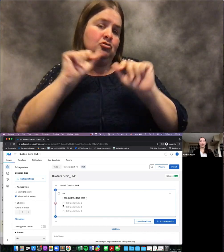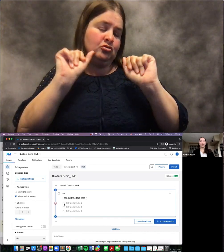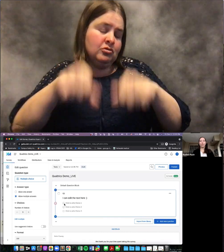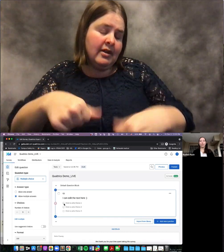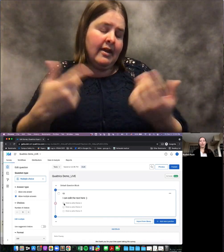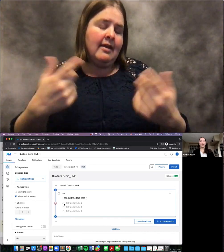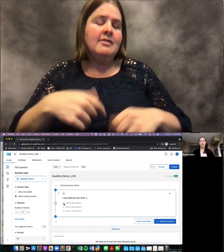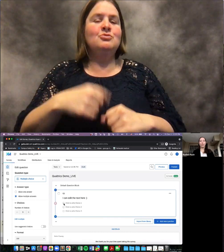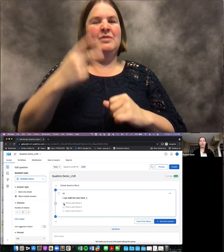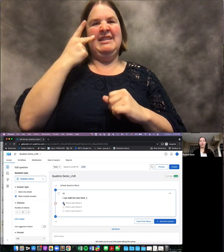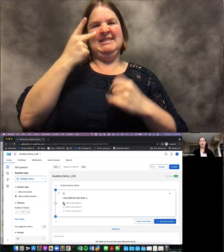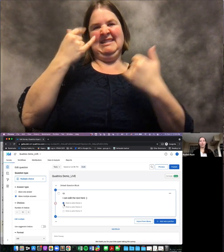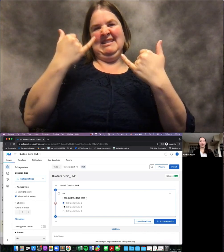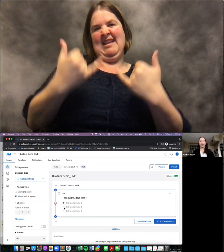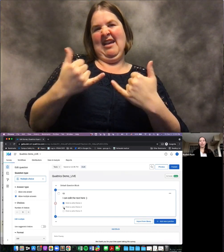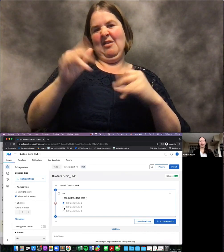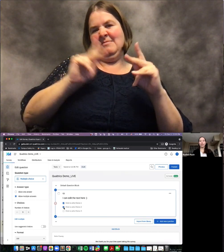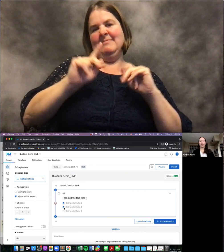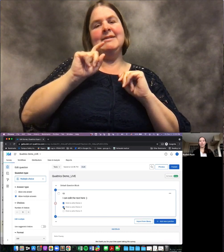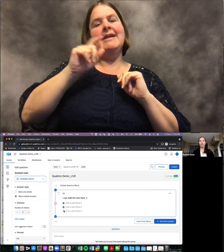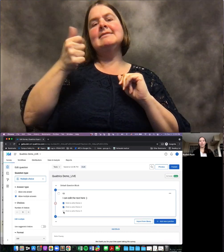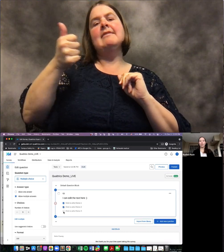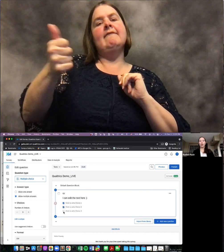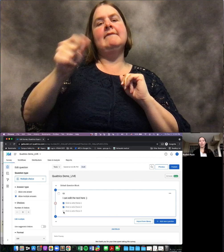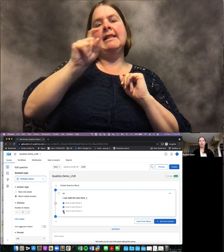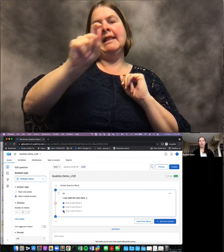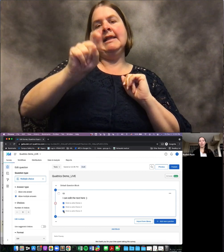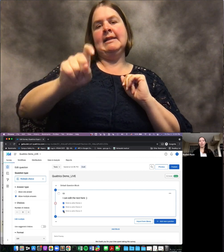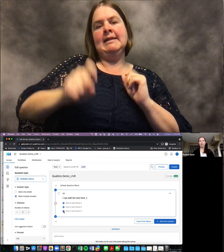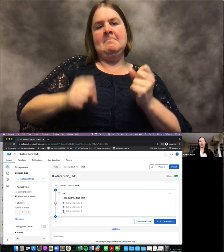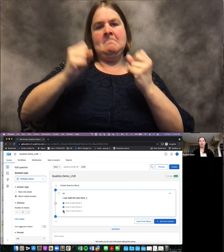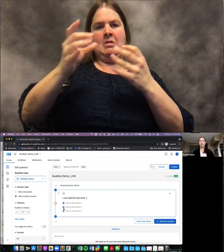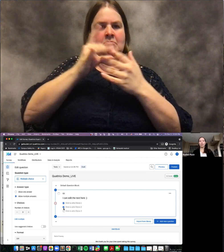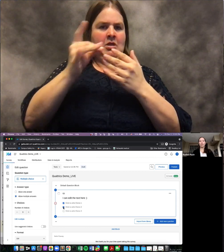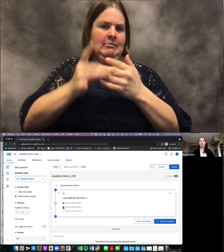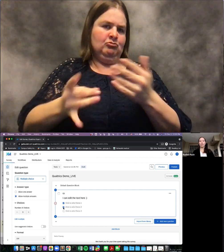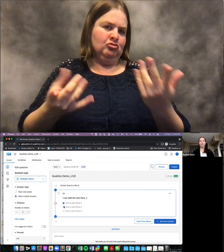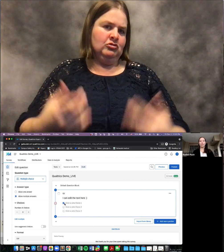So you can see now that people can just click multiple options.